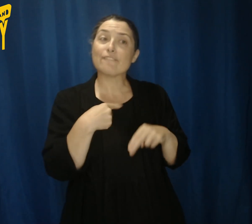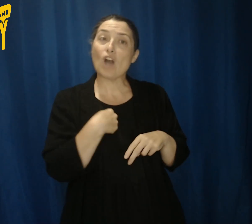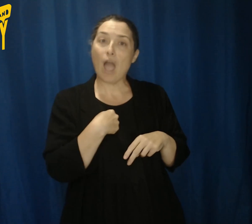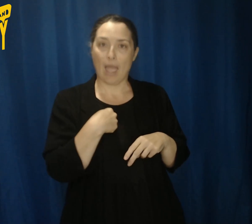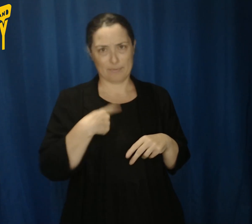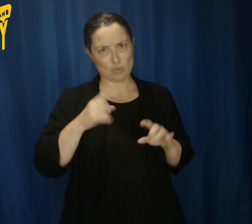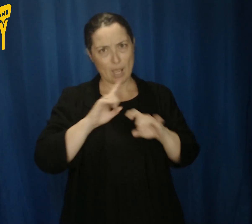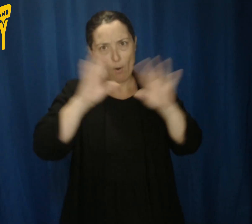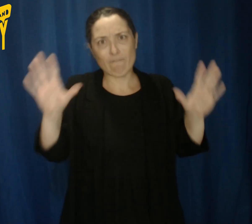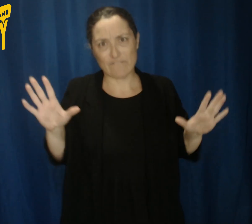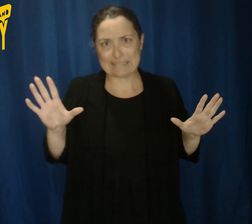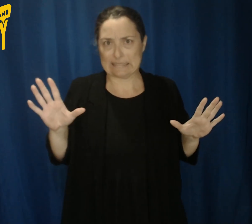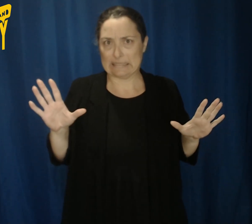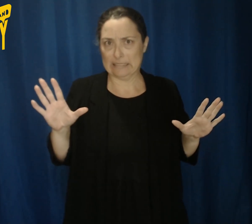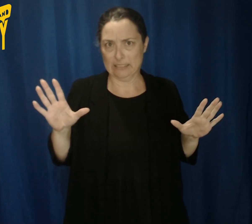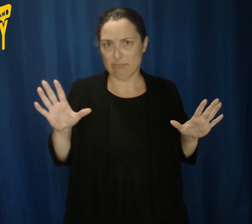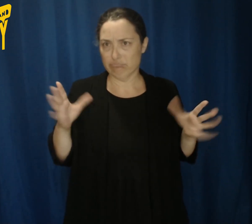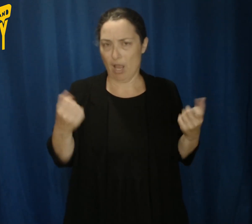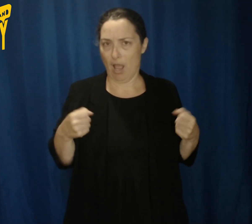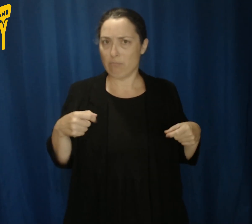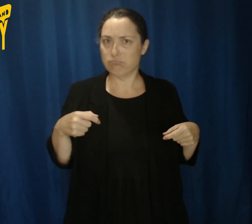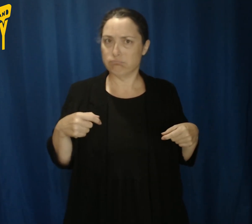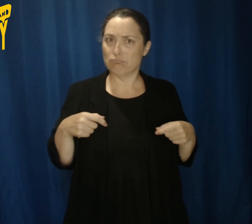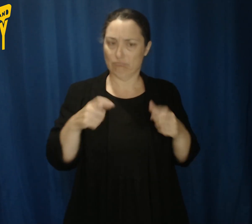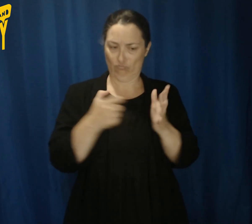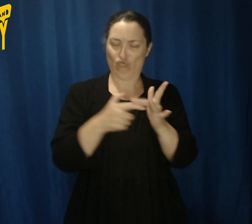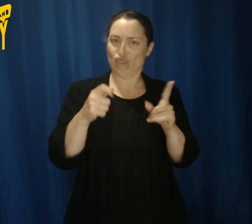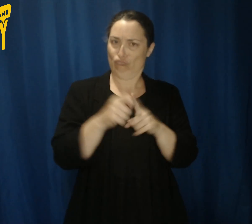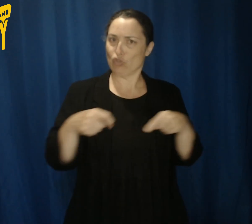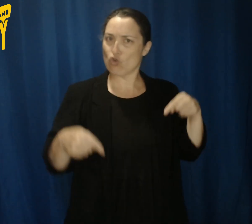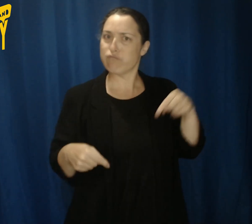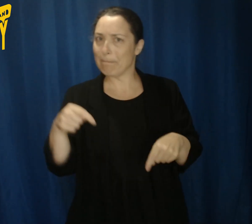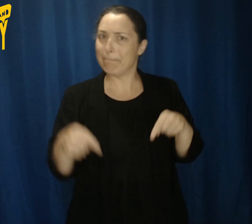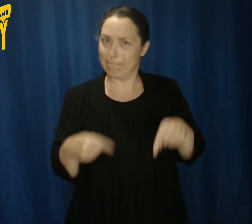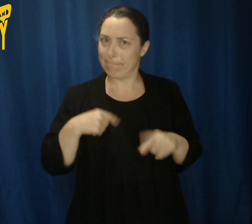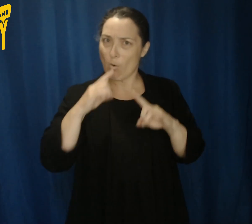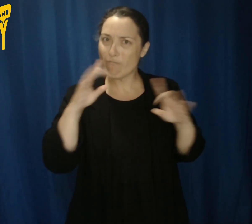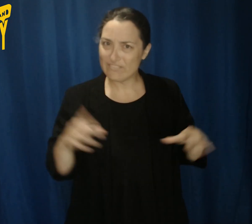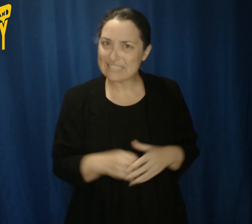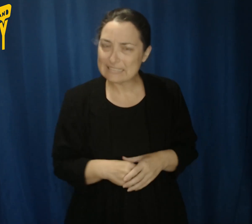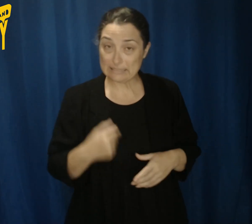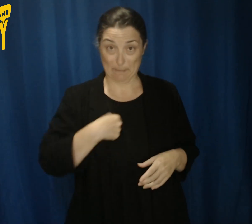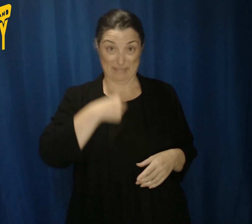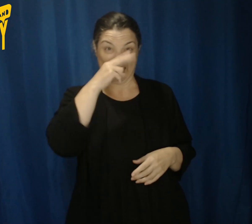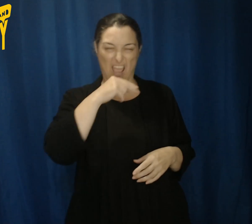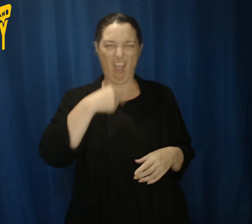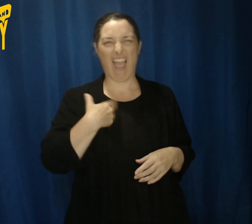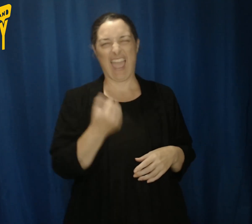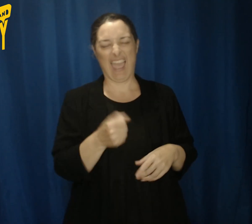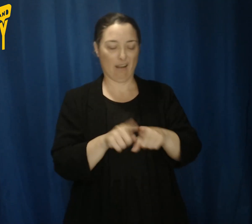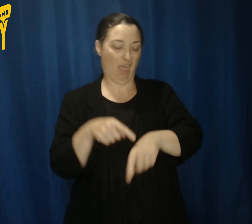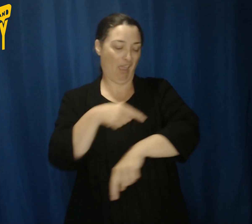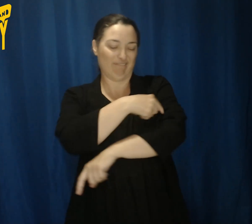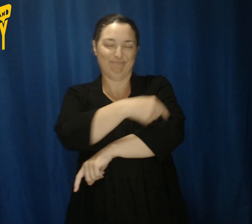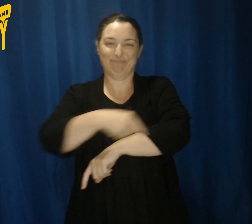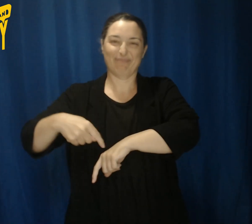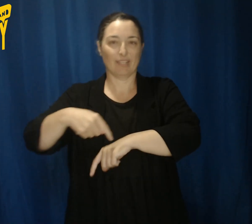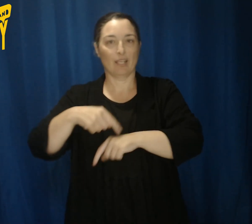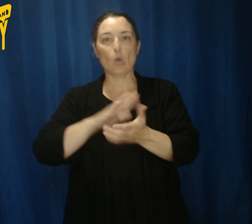obviously cripply, and particularly when I was a kid, when I had like a proper hook arm metal fiberglass prosthetic thing strapped on, and my